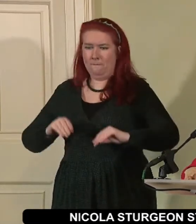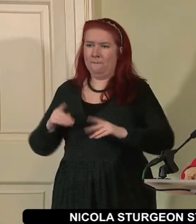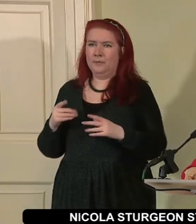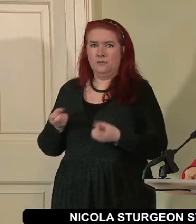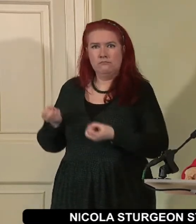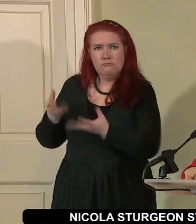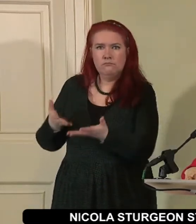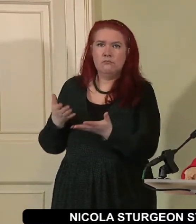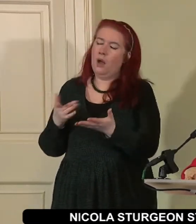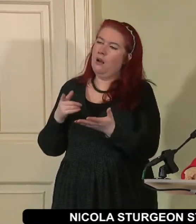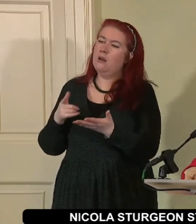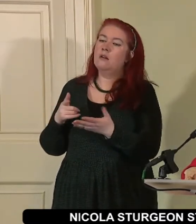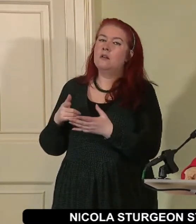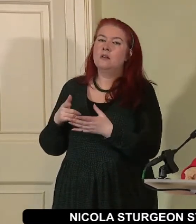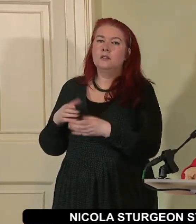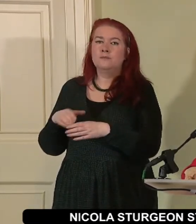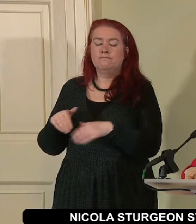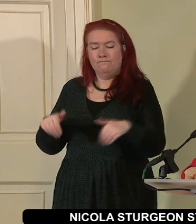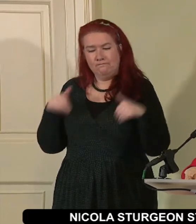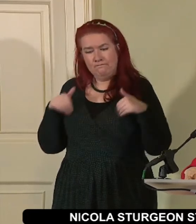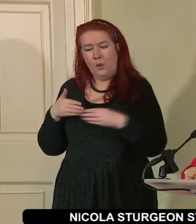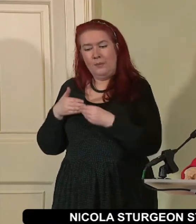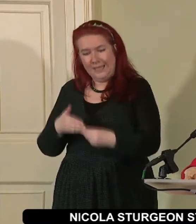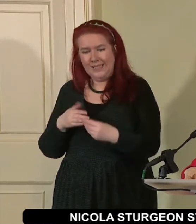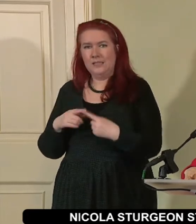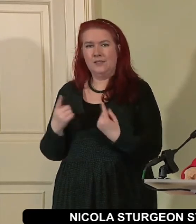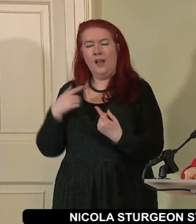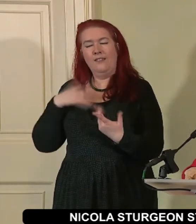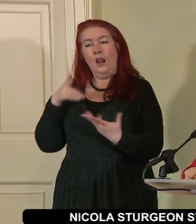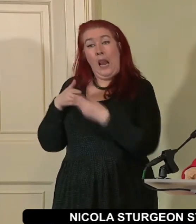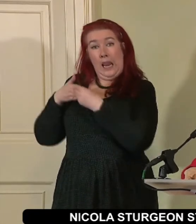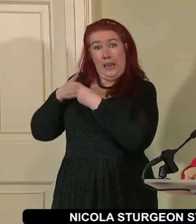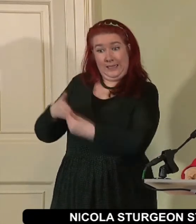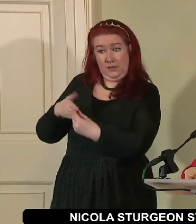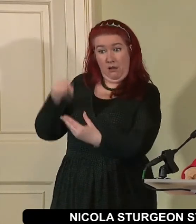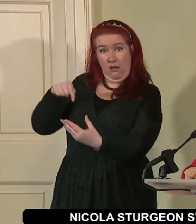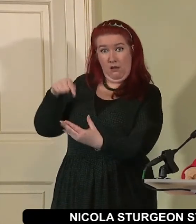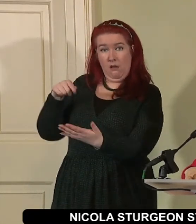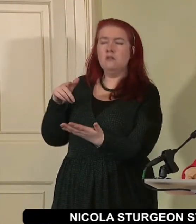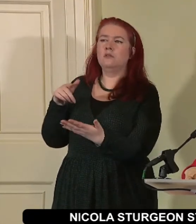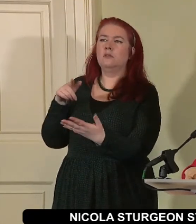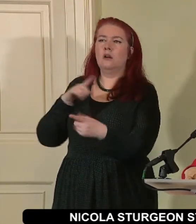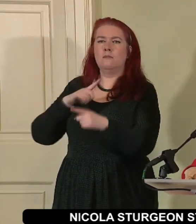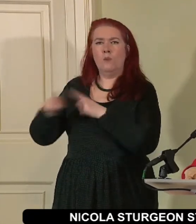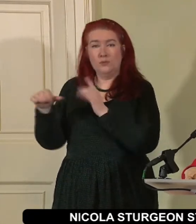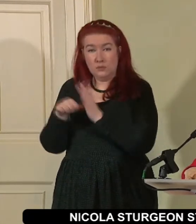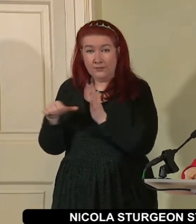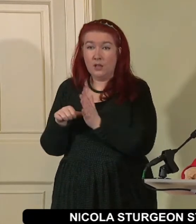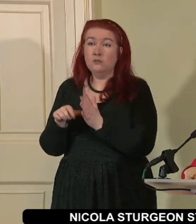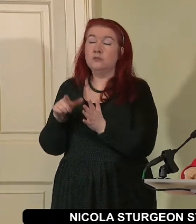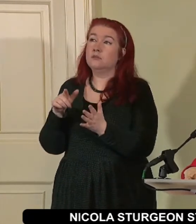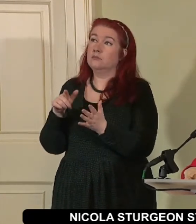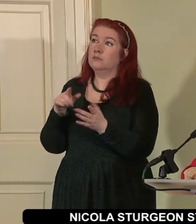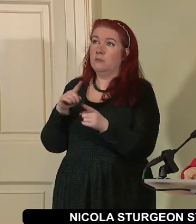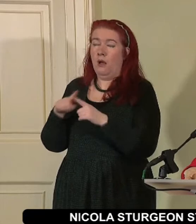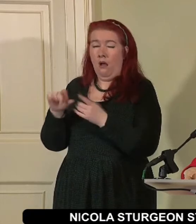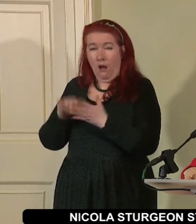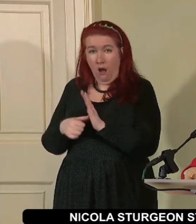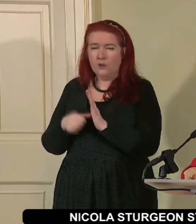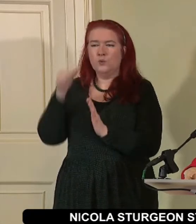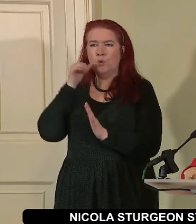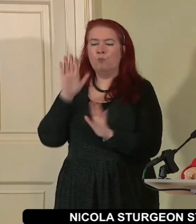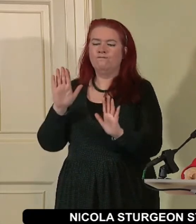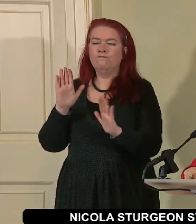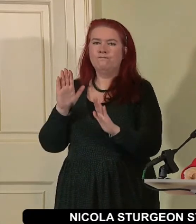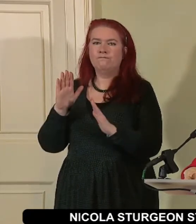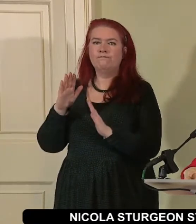has their time. And I think in leadership, one of the hardest but one of the most important things to do is know when that time is up. In